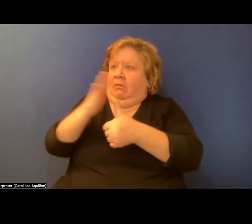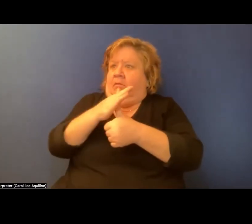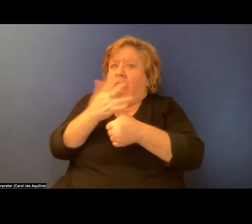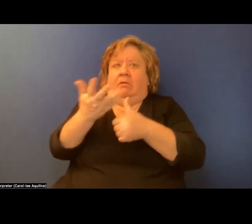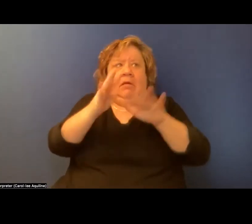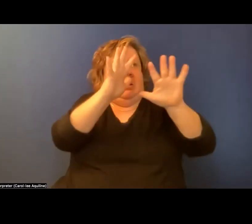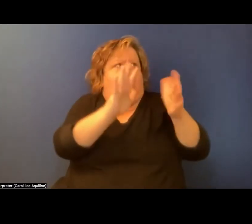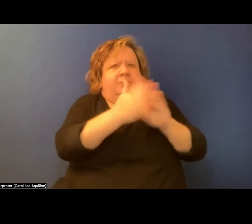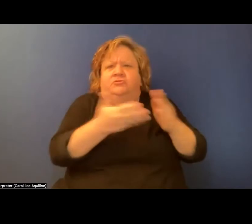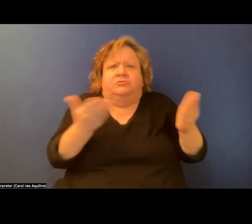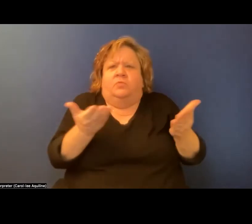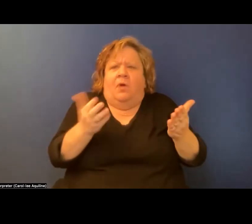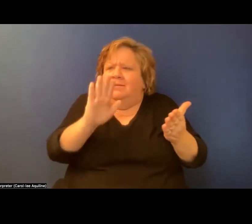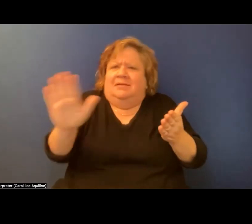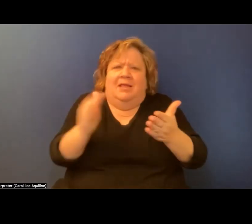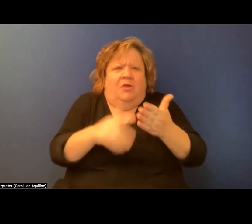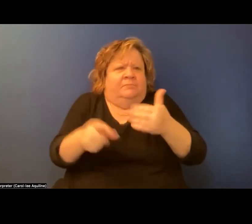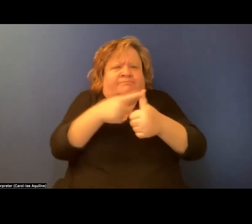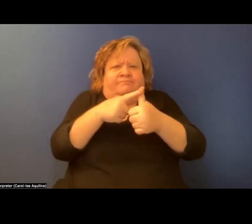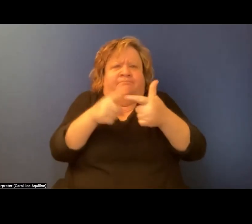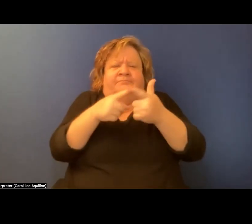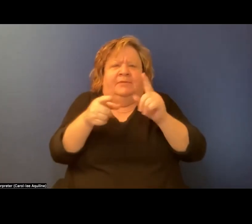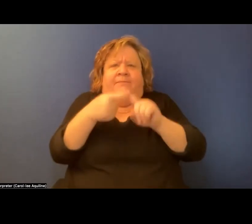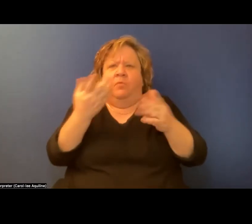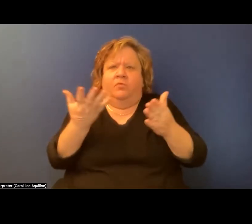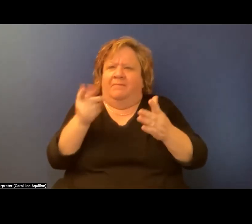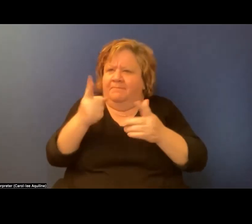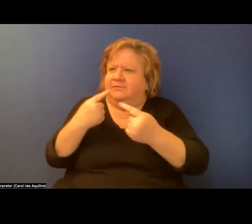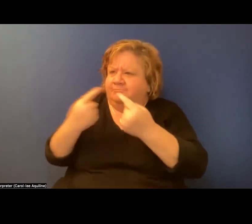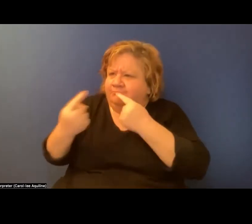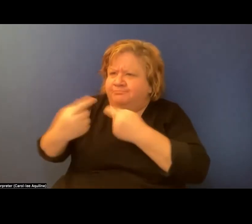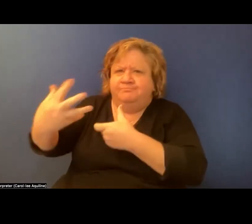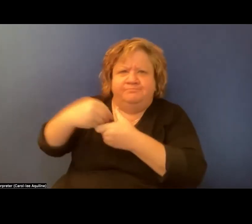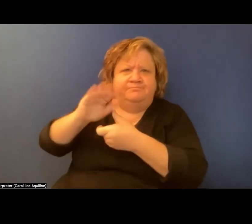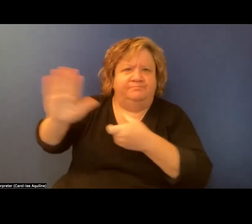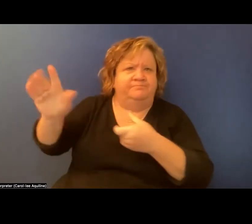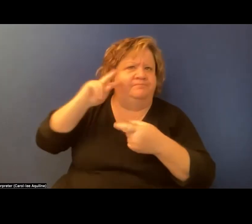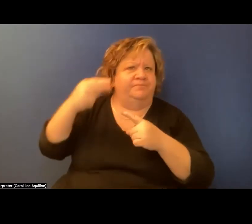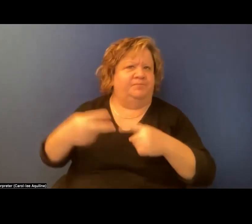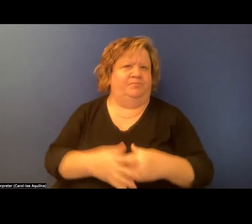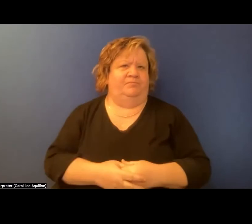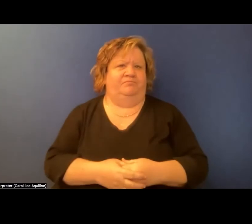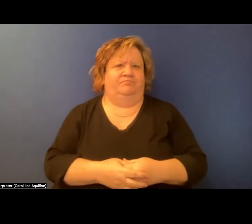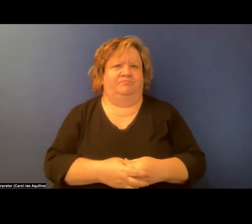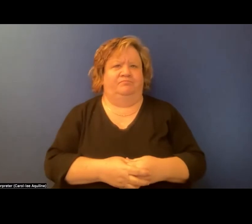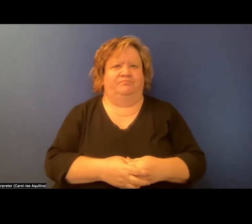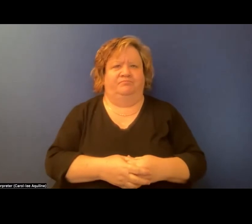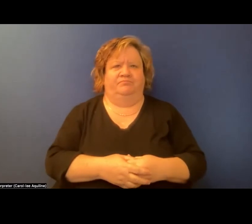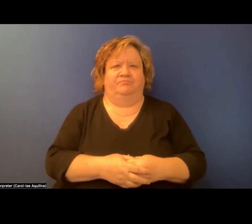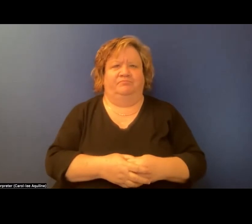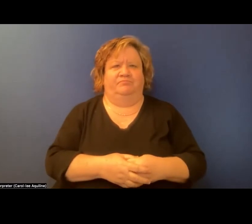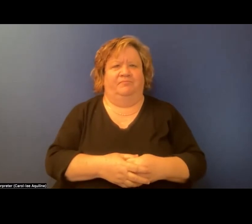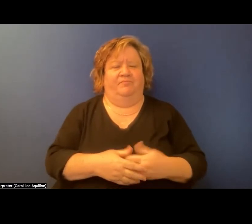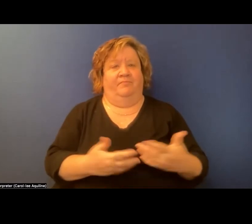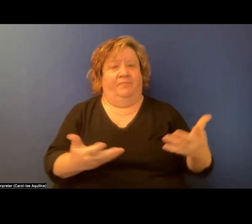programs. For example, only a third of national energy frameworks from 137 countries include